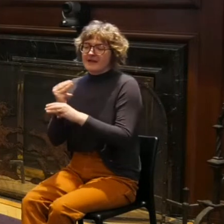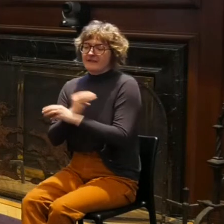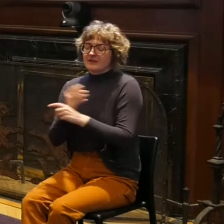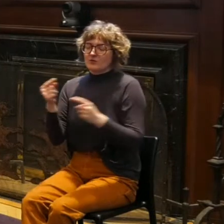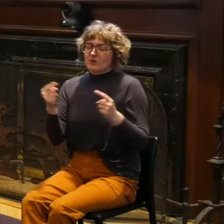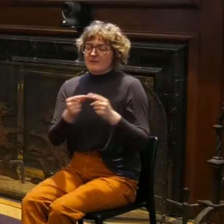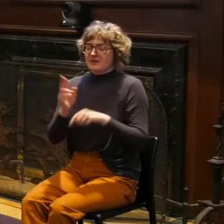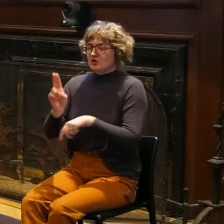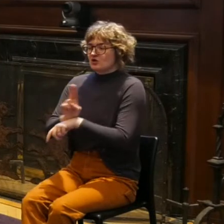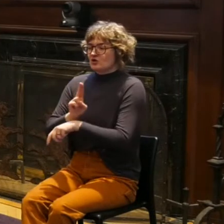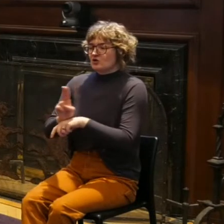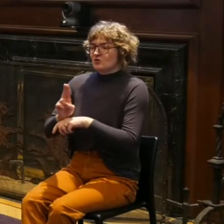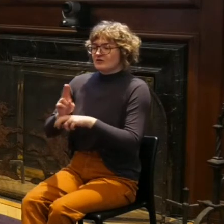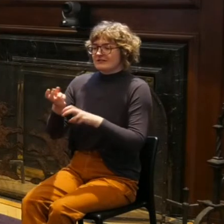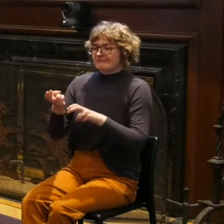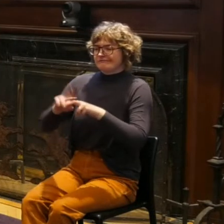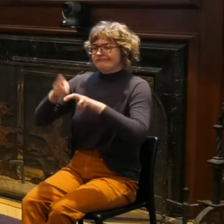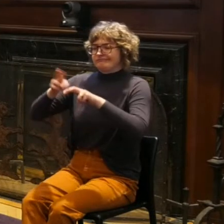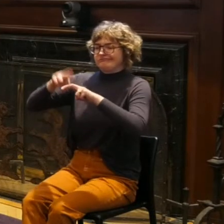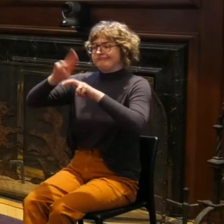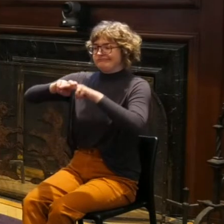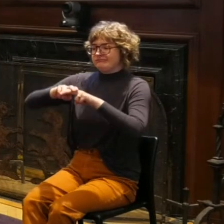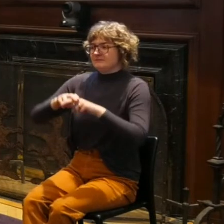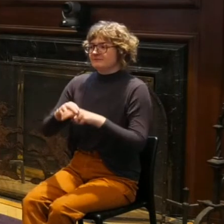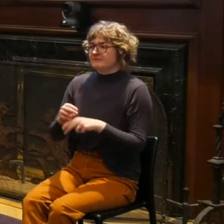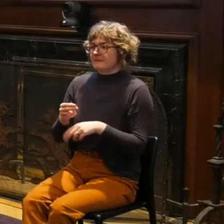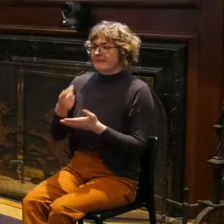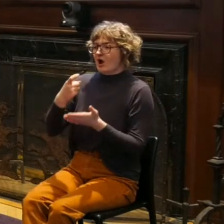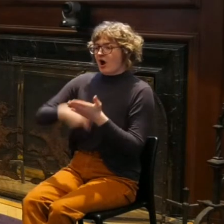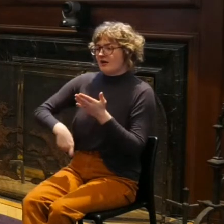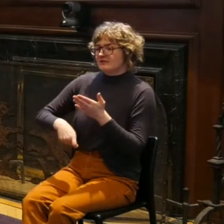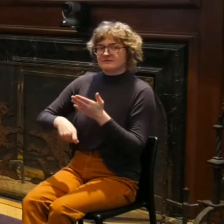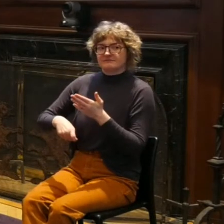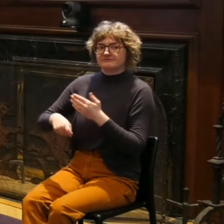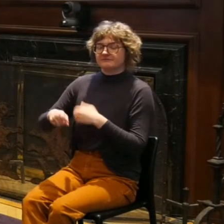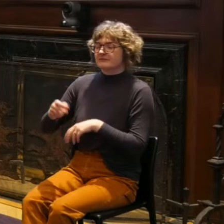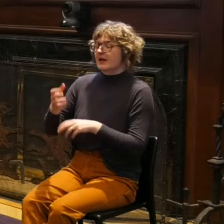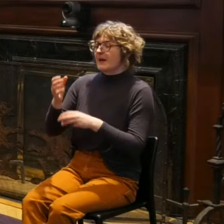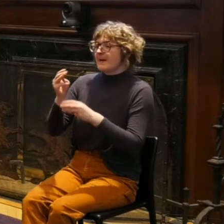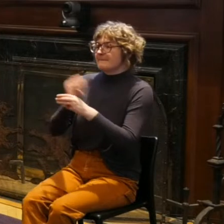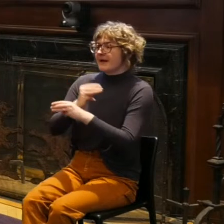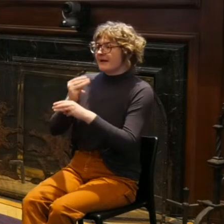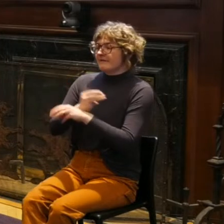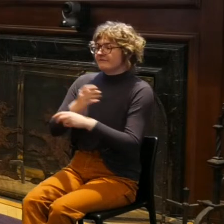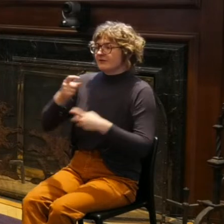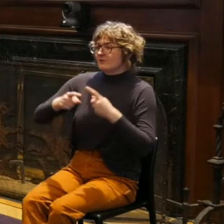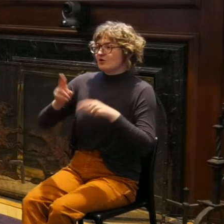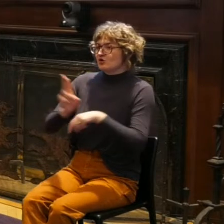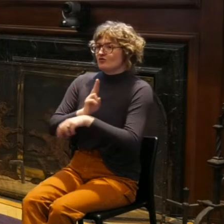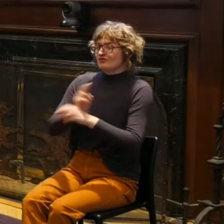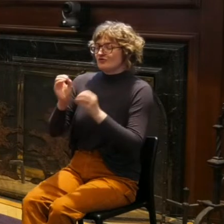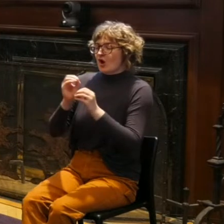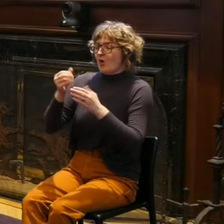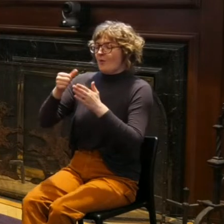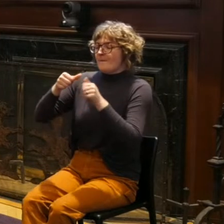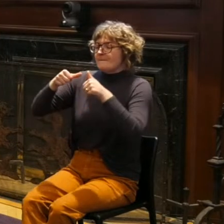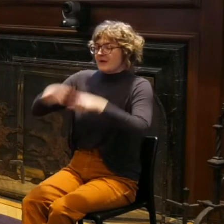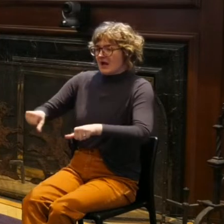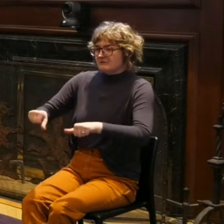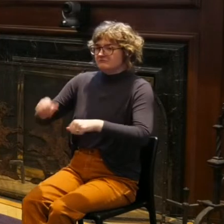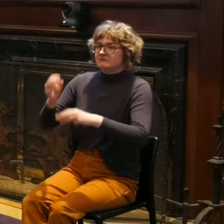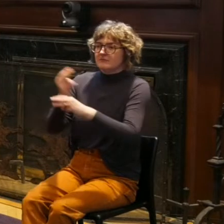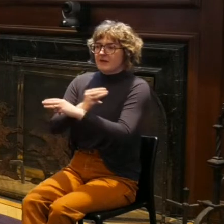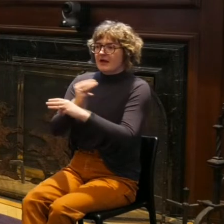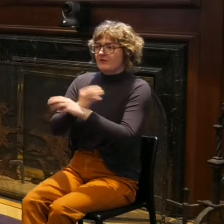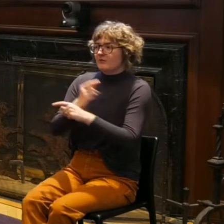when it is an interest rate. Math is a weapon when it is no money down. Math is a weapon when it is